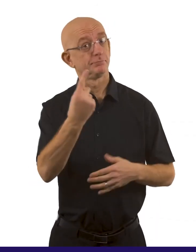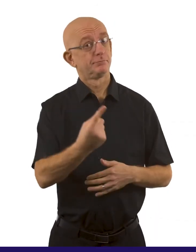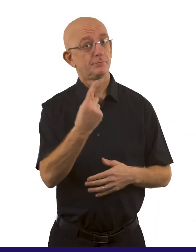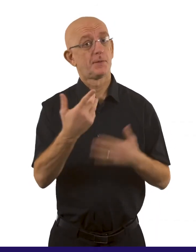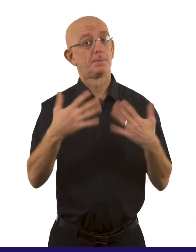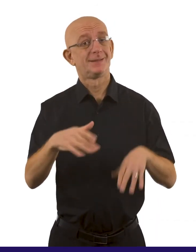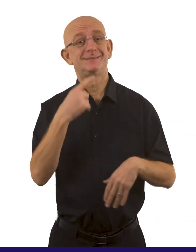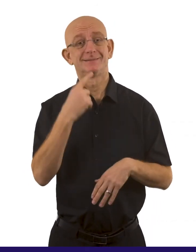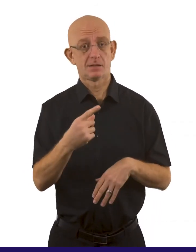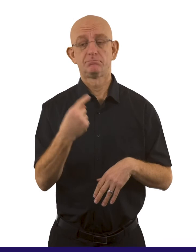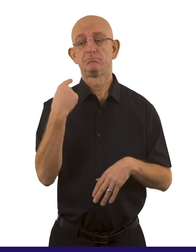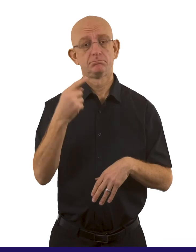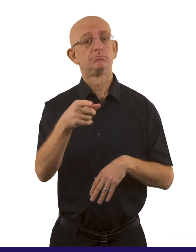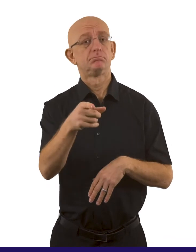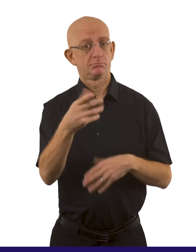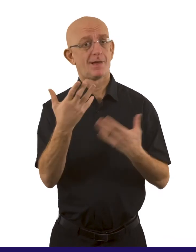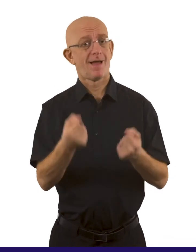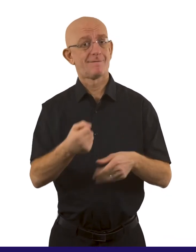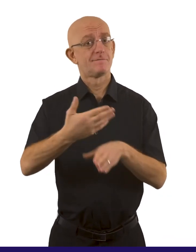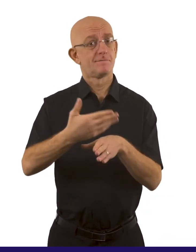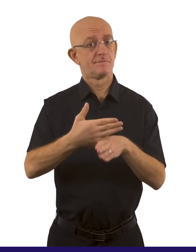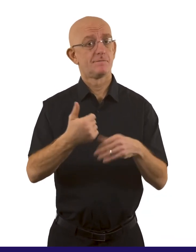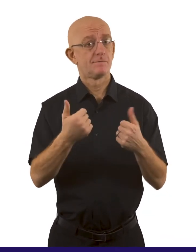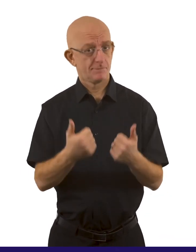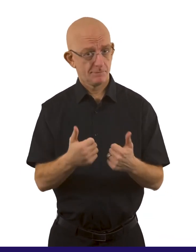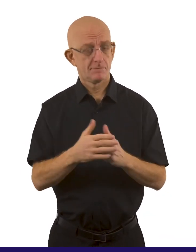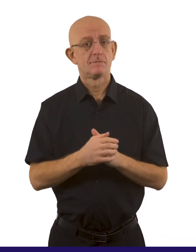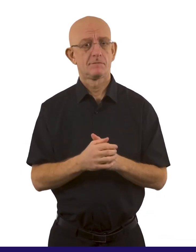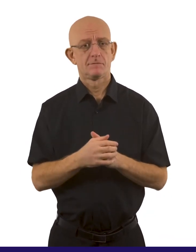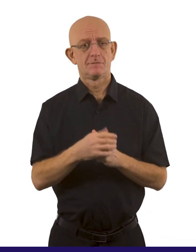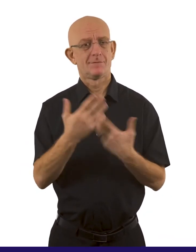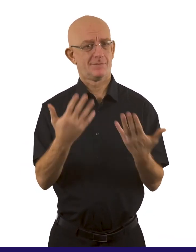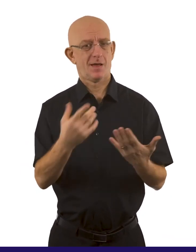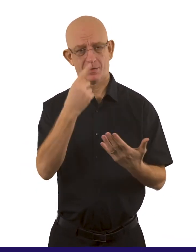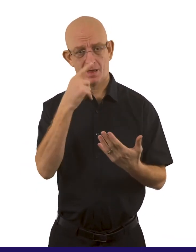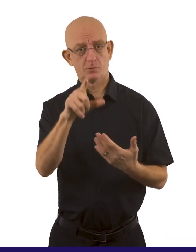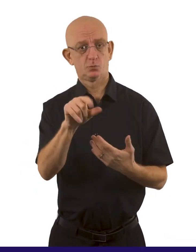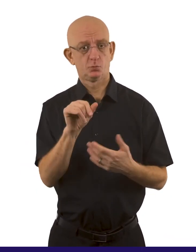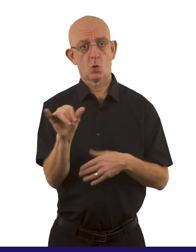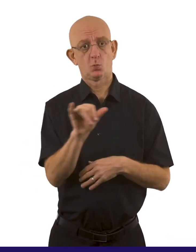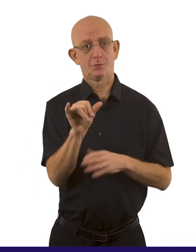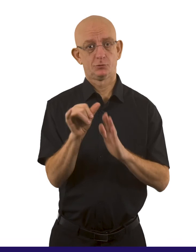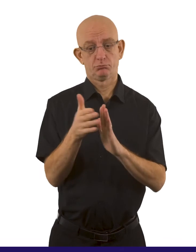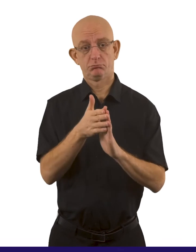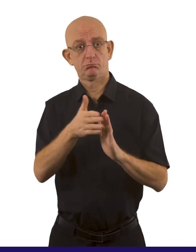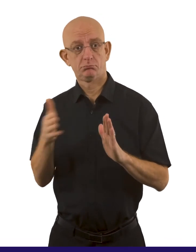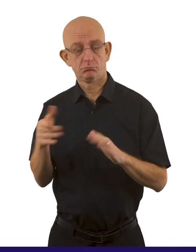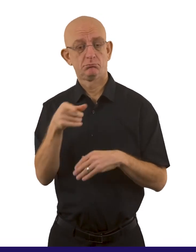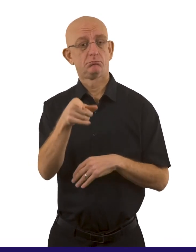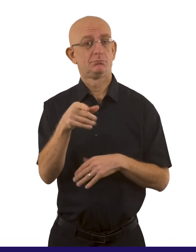Question 34. You have answered that you are employed. Please select how much you agree or disagree with the